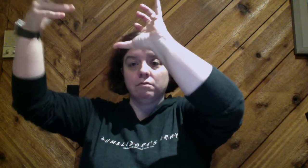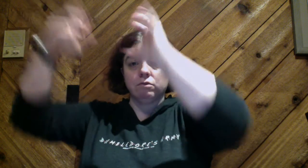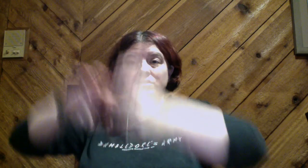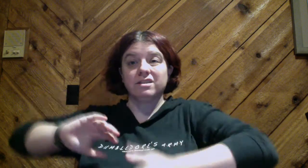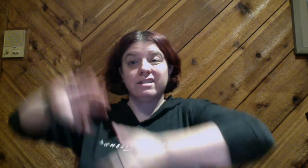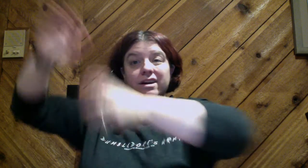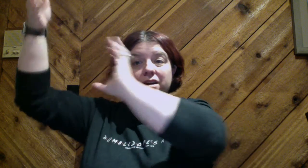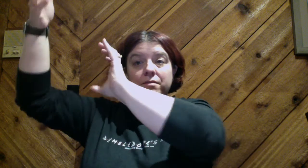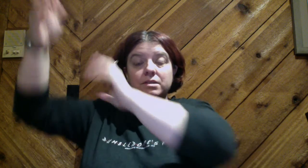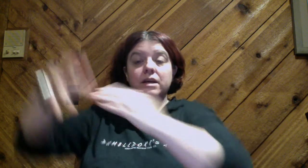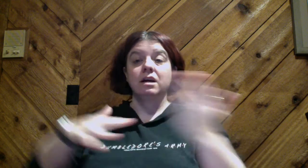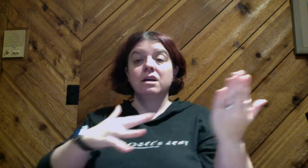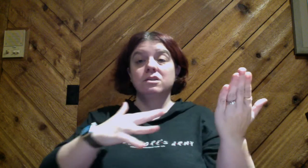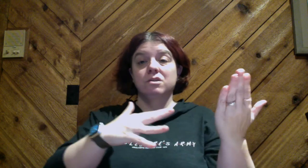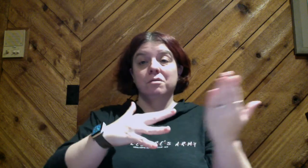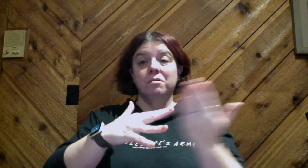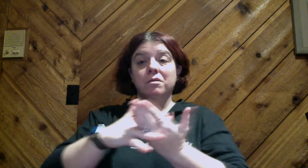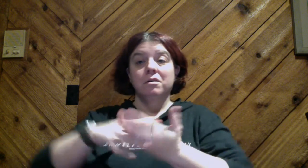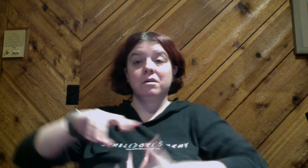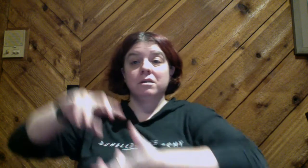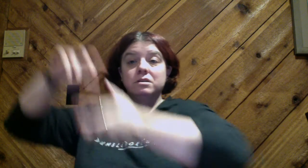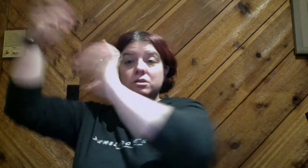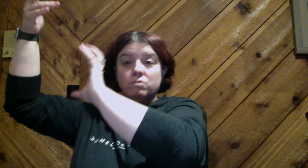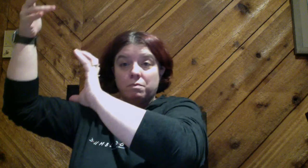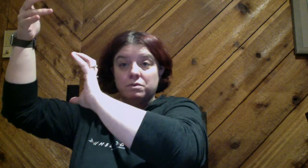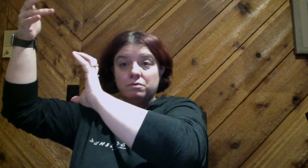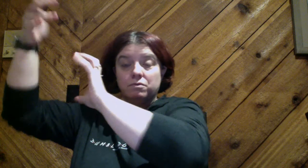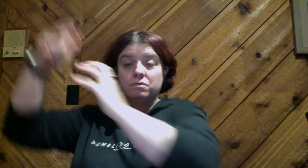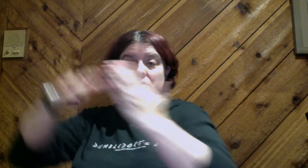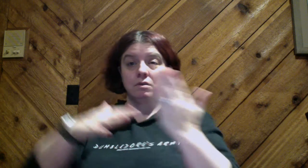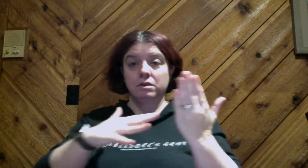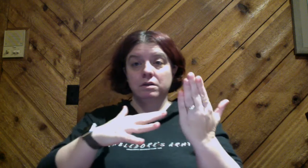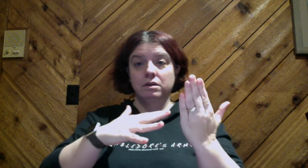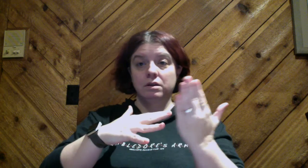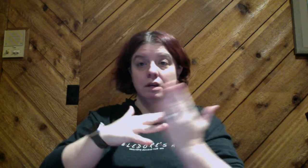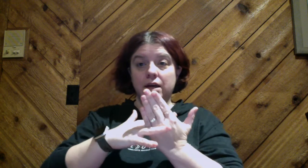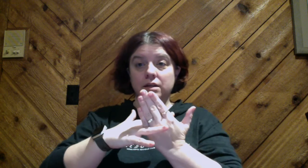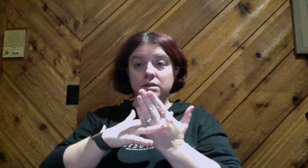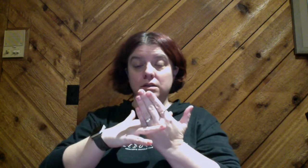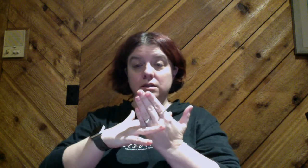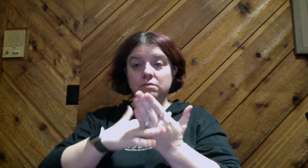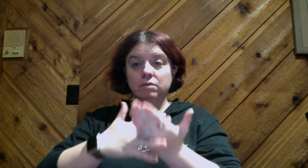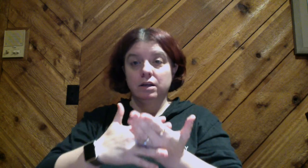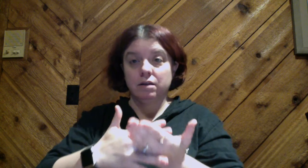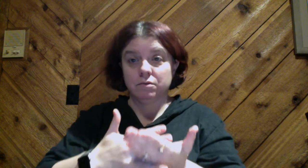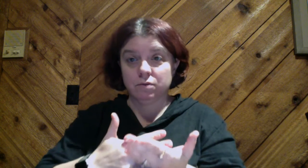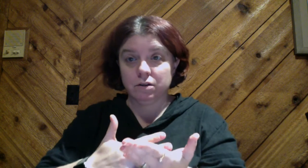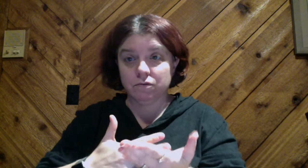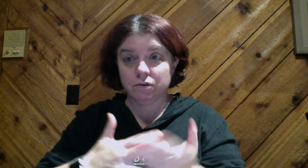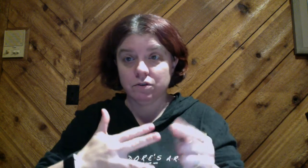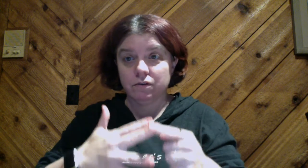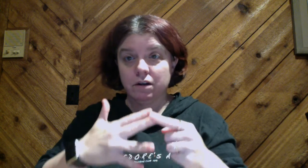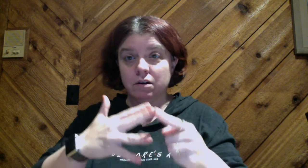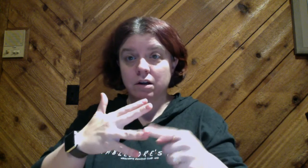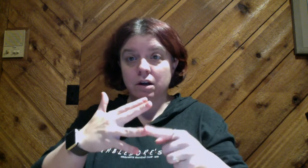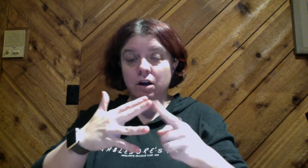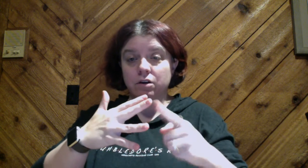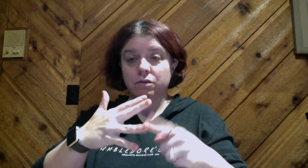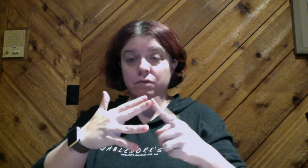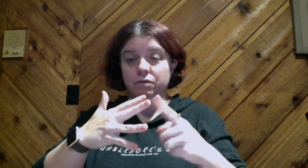it to the non-dominant side. So, disruptive. Hits right here between your first finger, or your middle